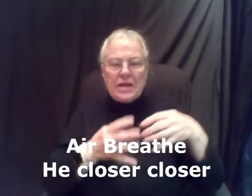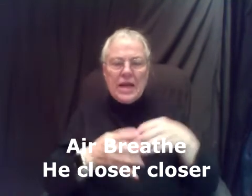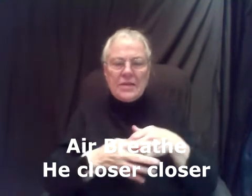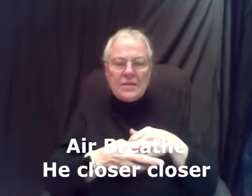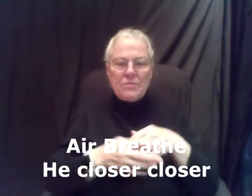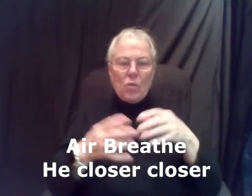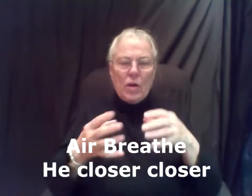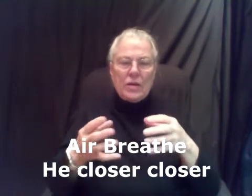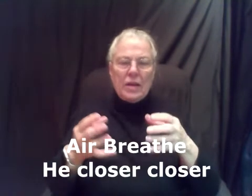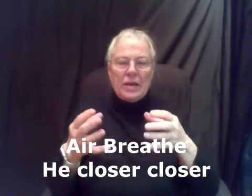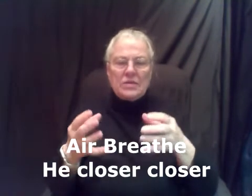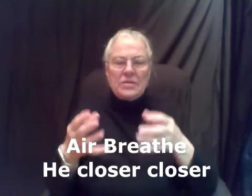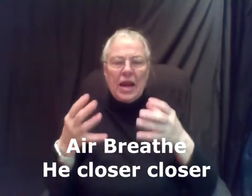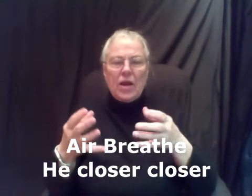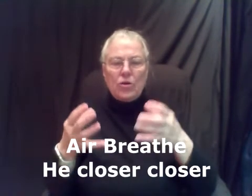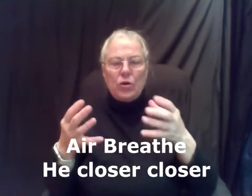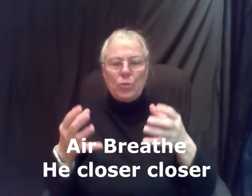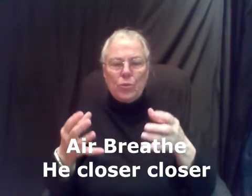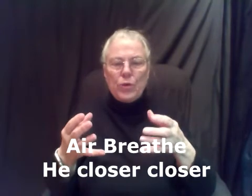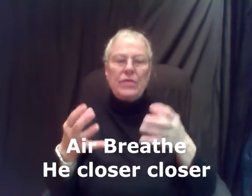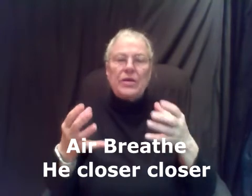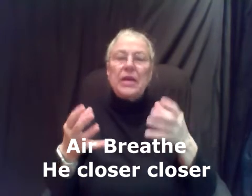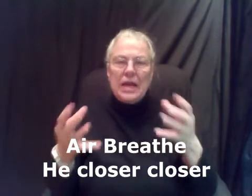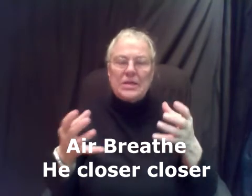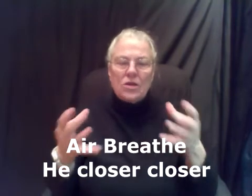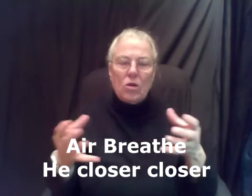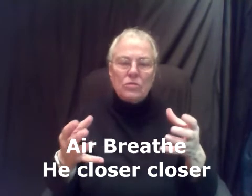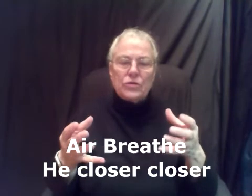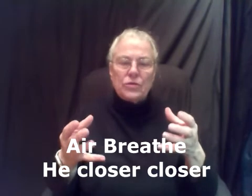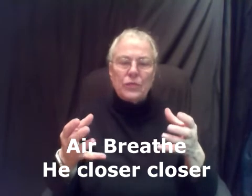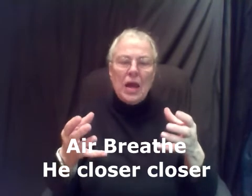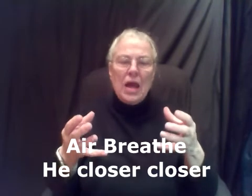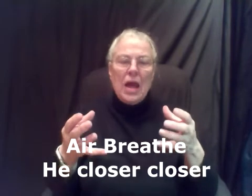next one is the air you breathe, that he's closer.